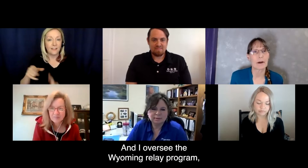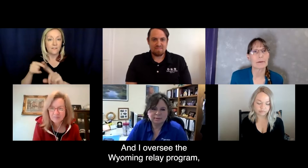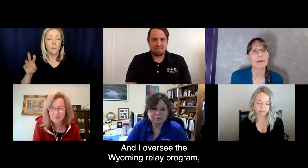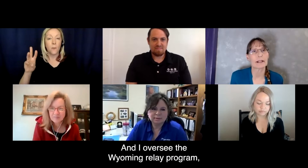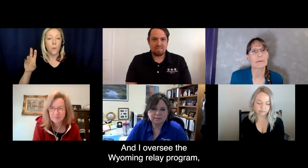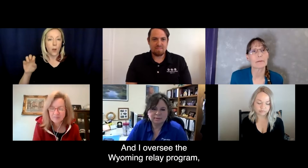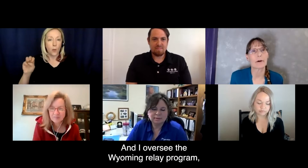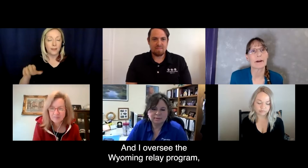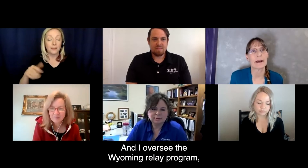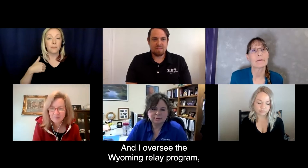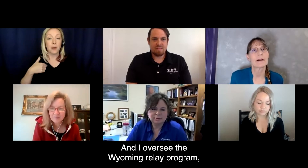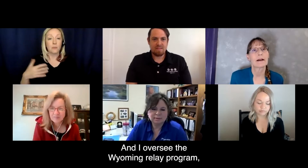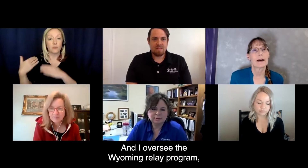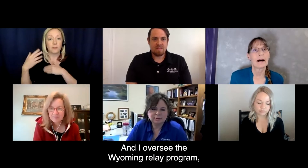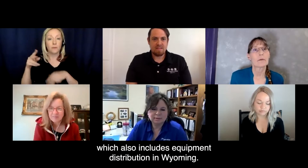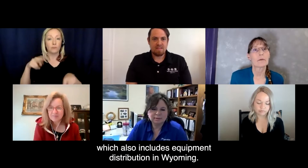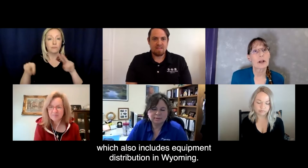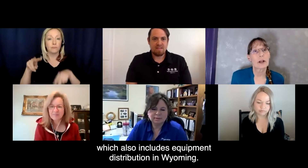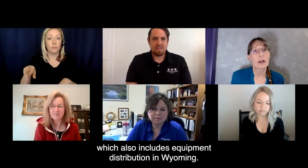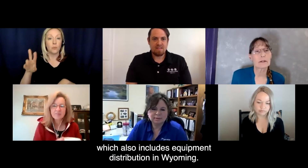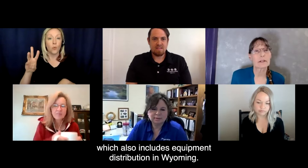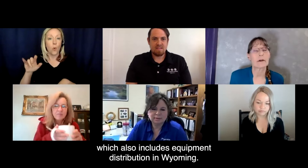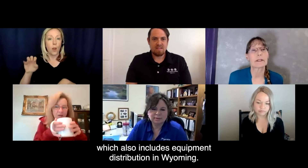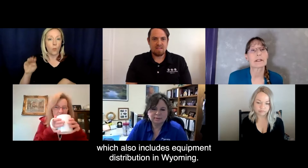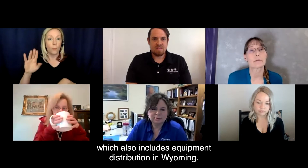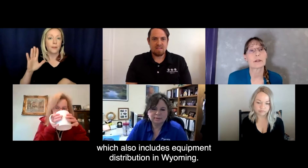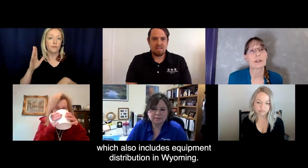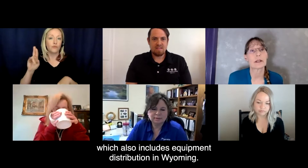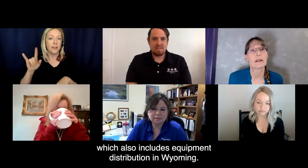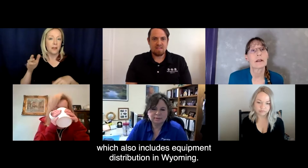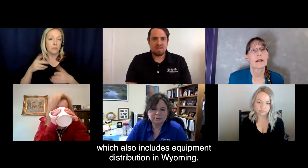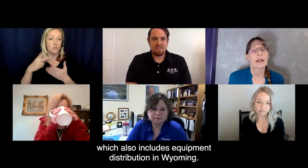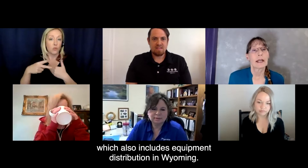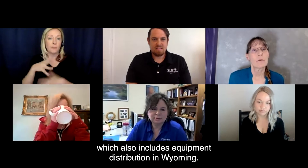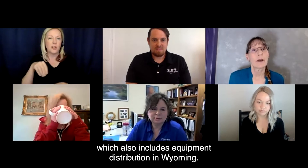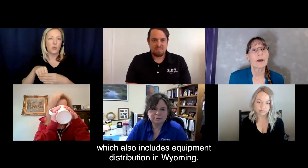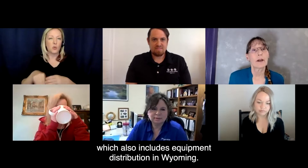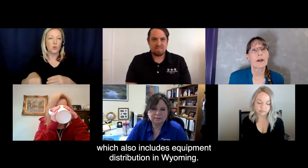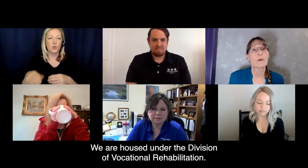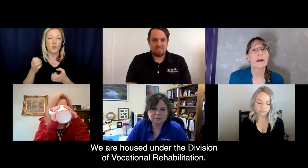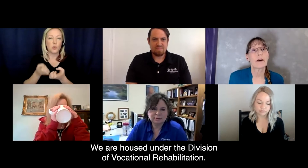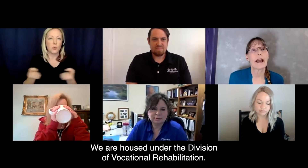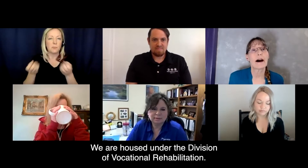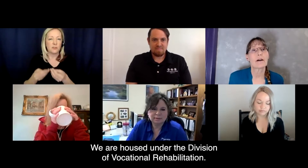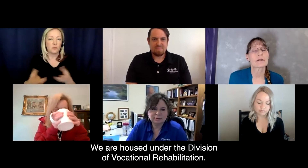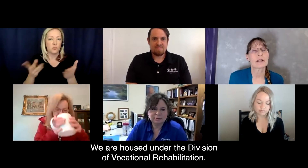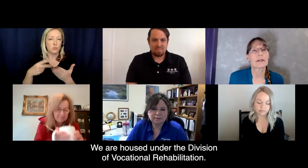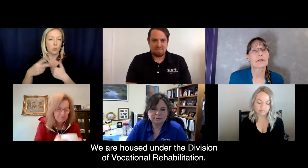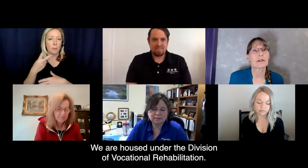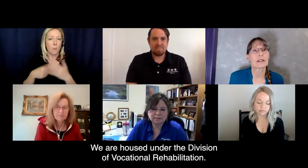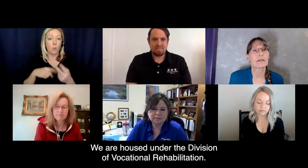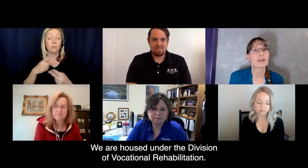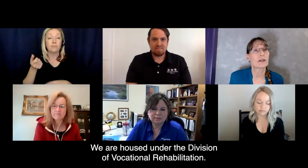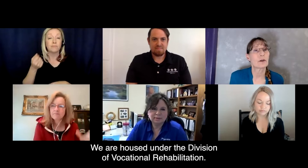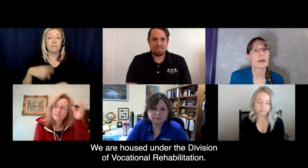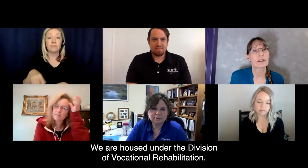Wyoming Relay Program, which also includes equipment distribution. In Wyoming, we are housed under